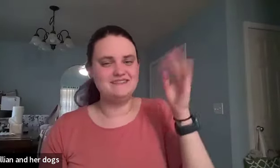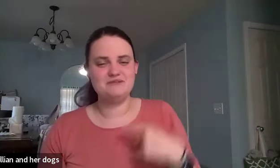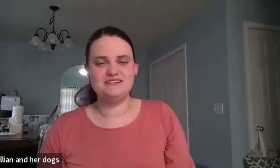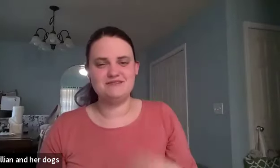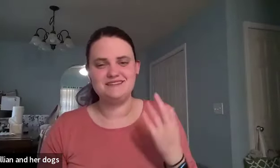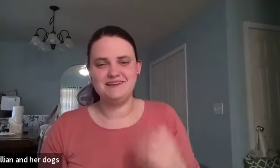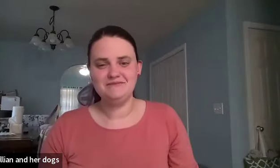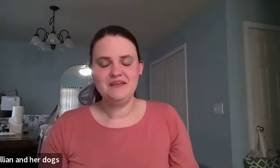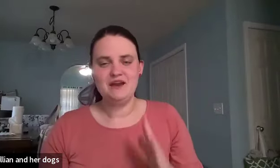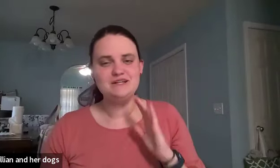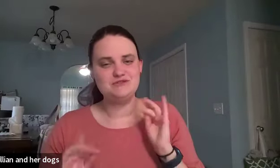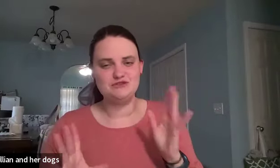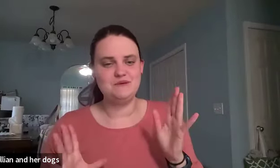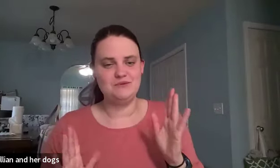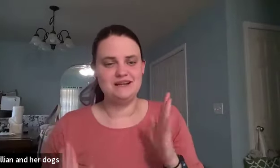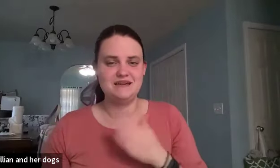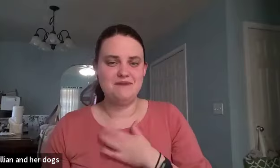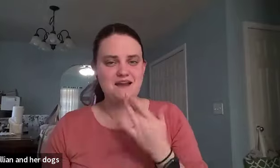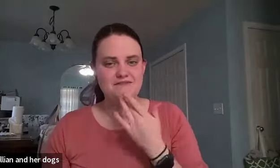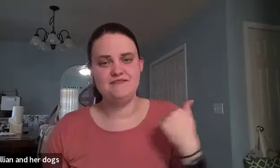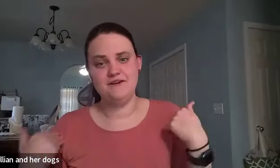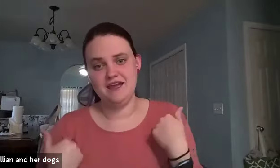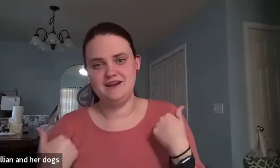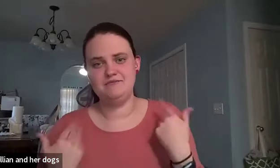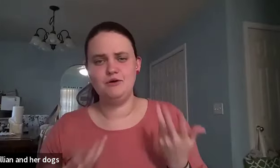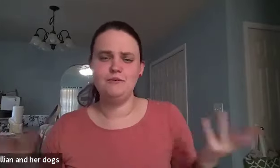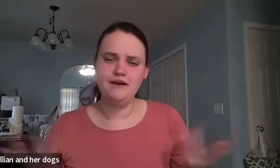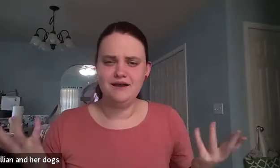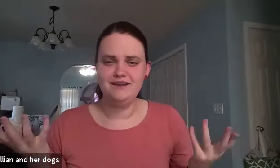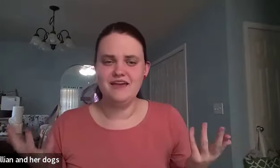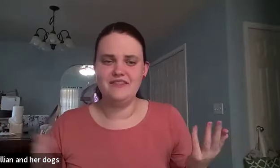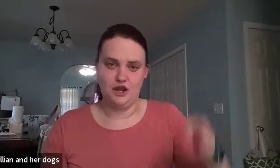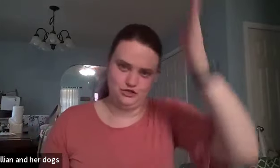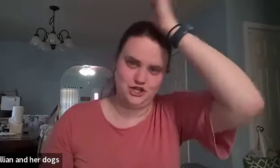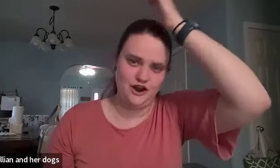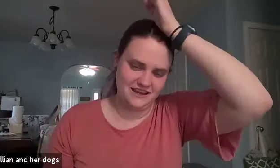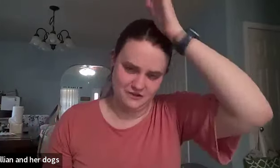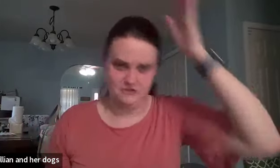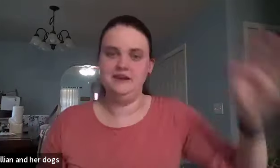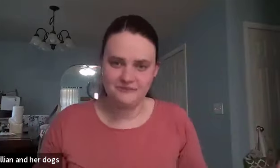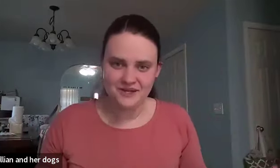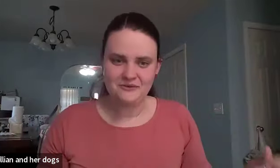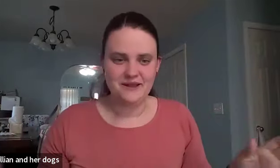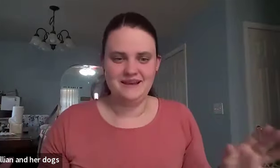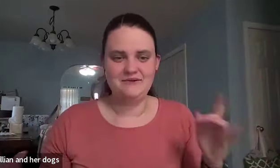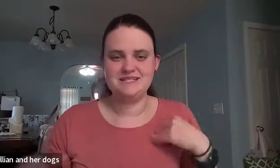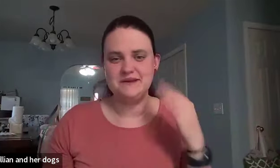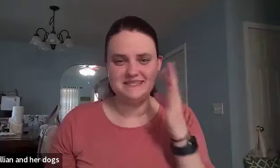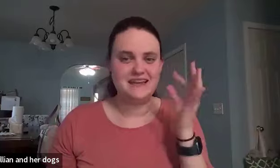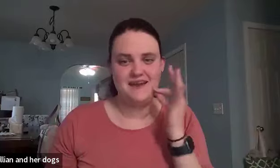did that was because I was like, it always throws people when I say my favorite animal. What? And then I go shark, and they're like, wait, I was expecting a